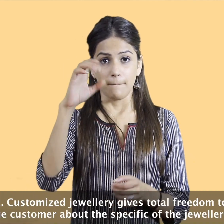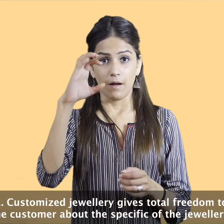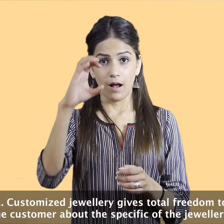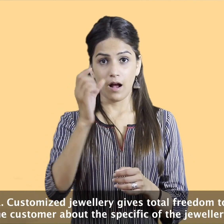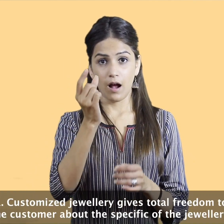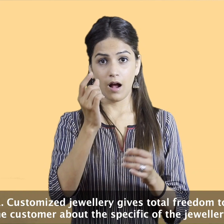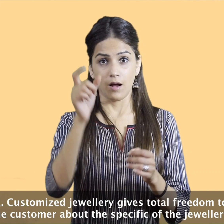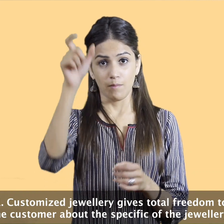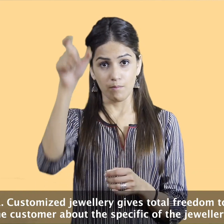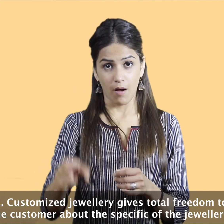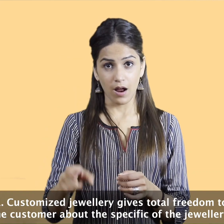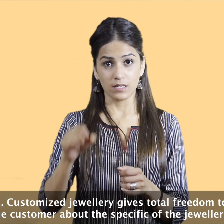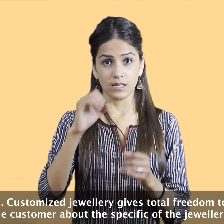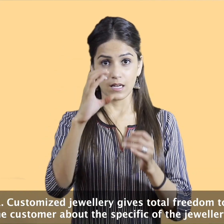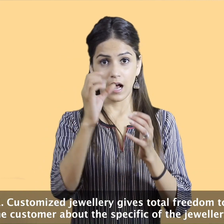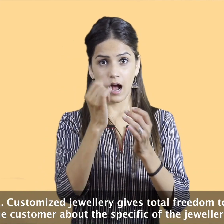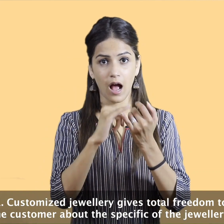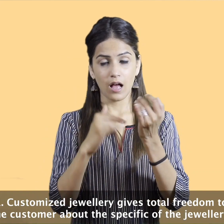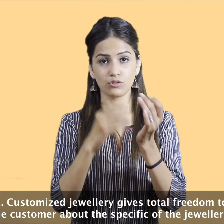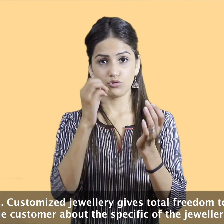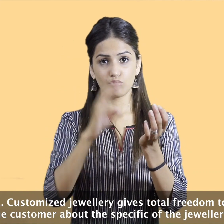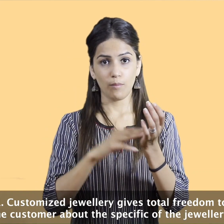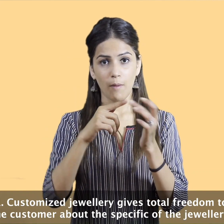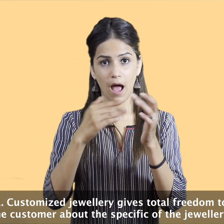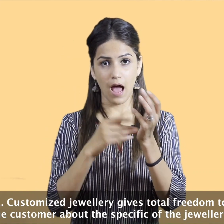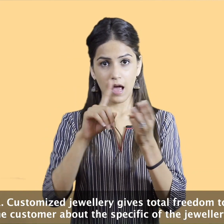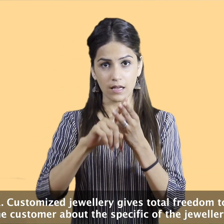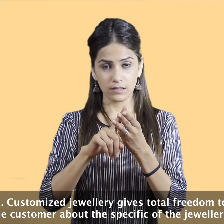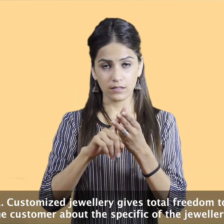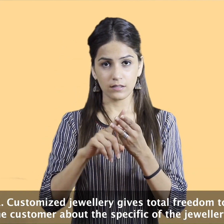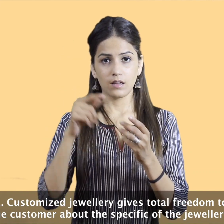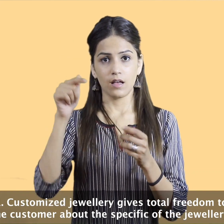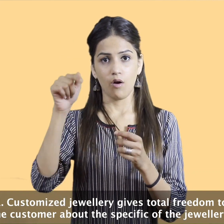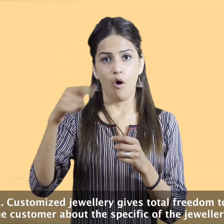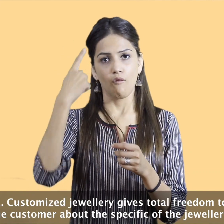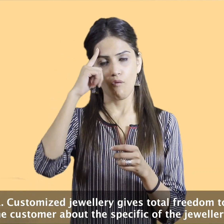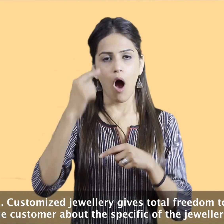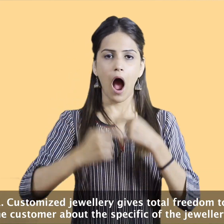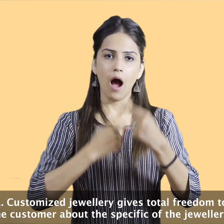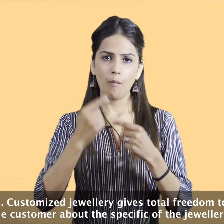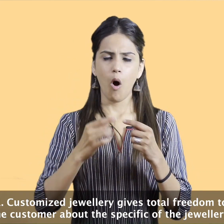Customized jewelry gives total freedom to the customer about the specific of the jewelry.